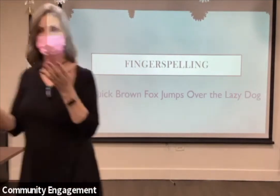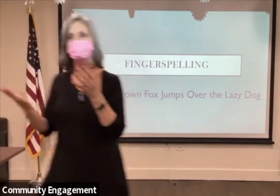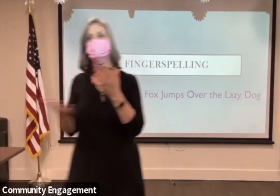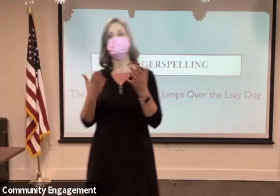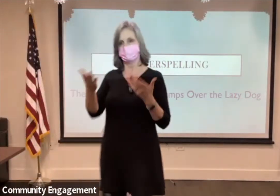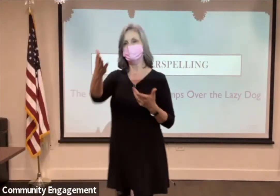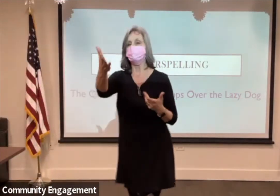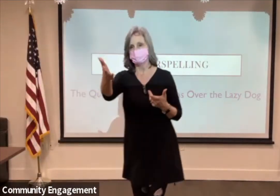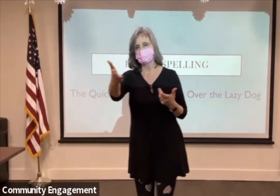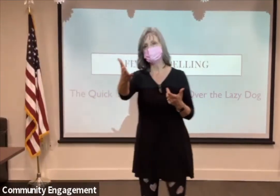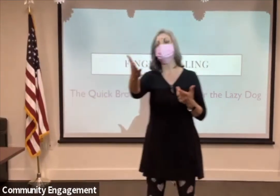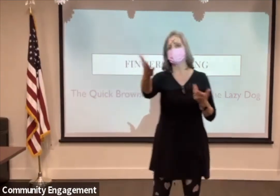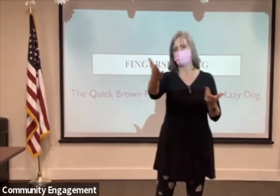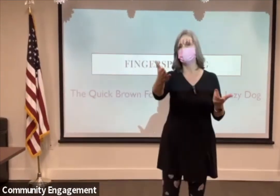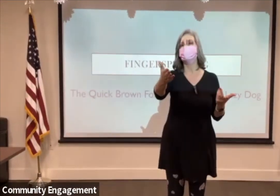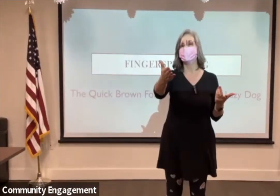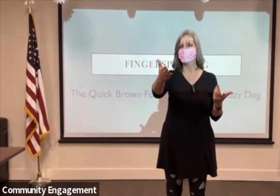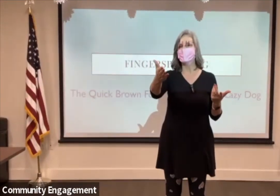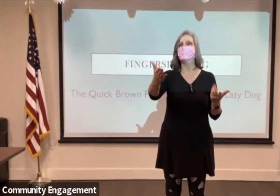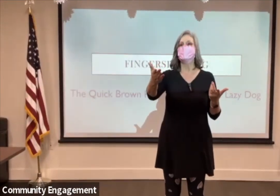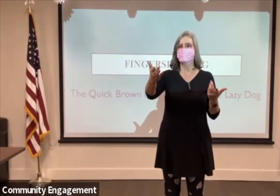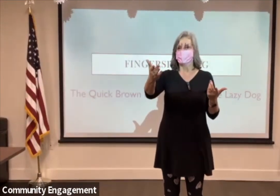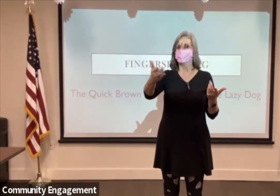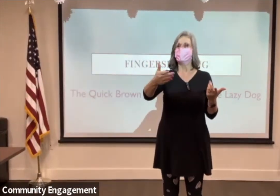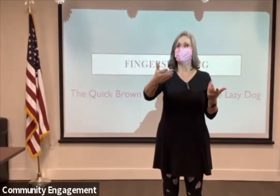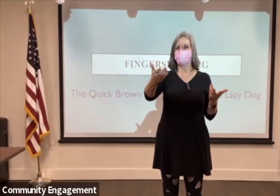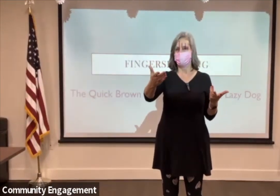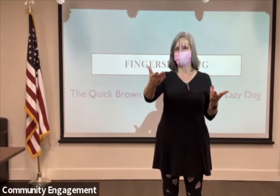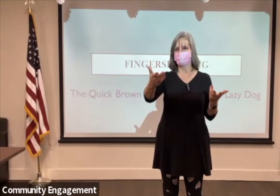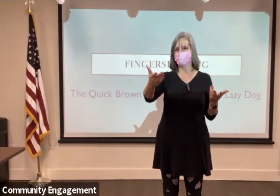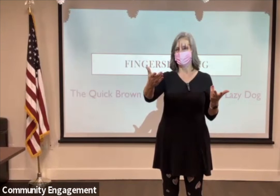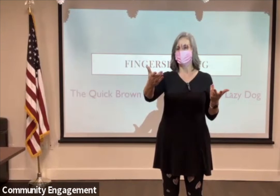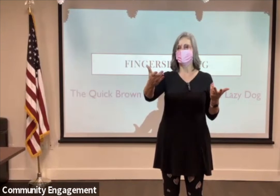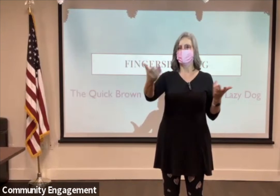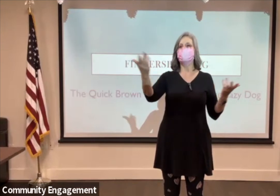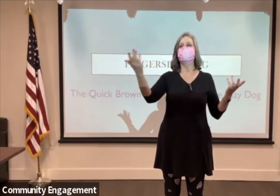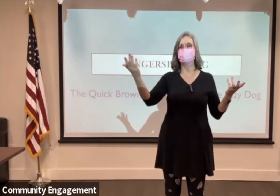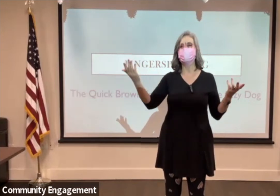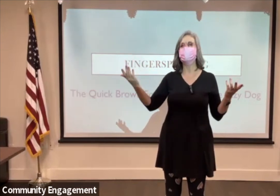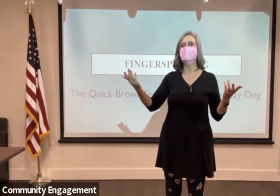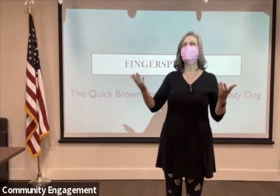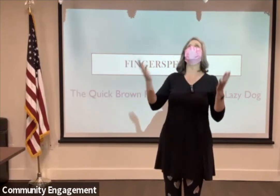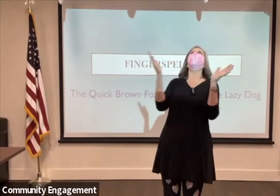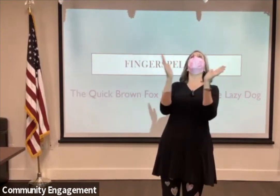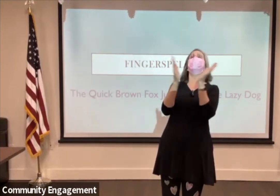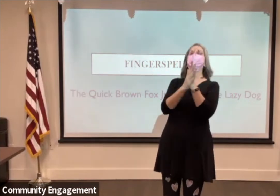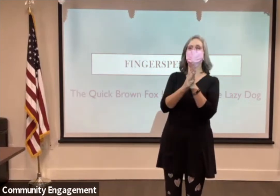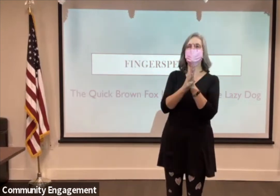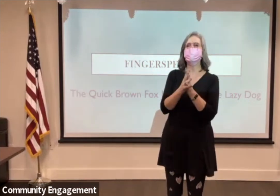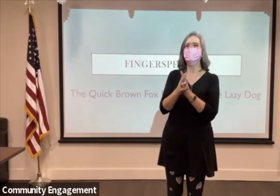question is, I had a friend that kept moving around, so he'd be on my left side, he kept moving with me. I said, what you do? so